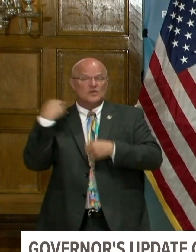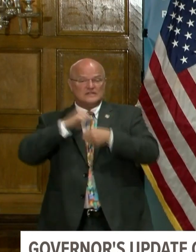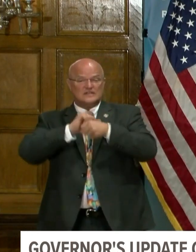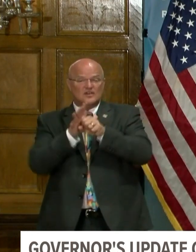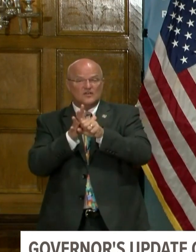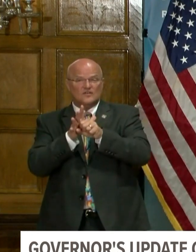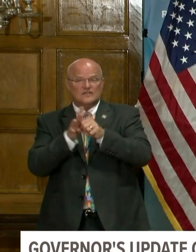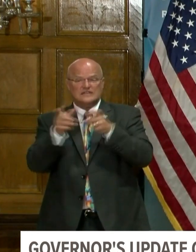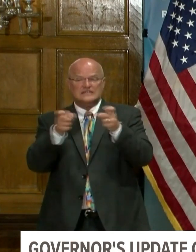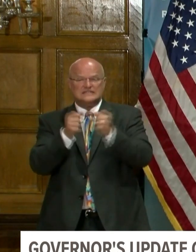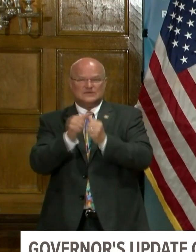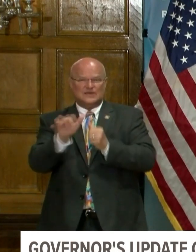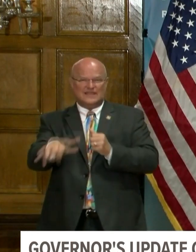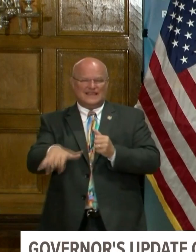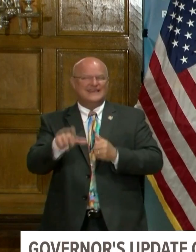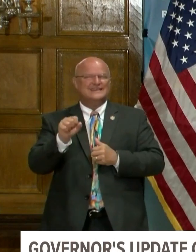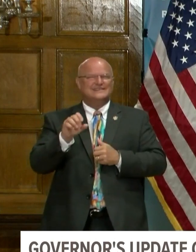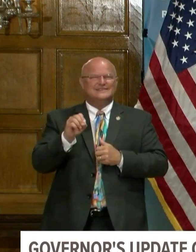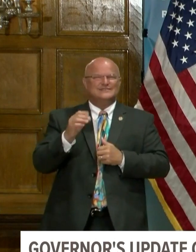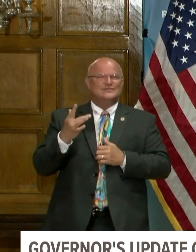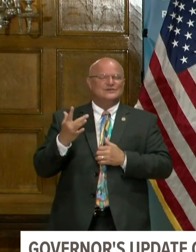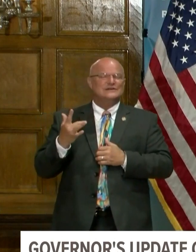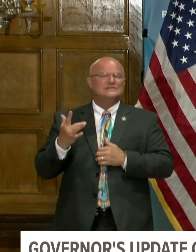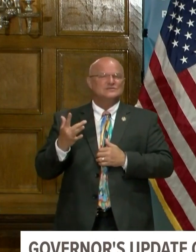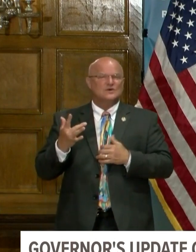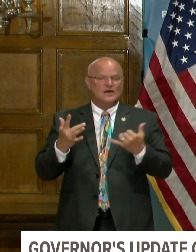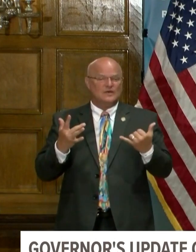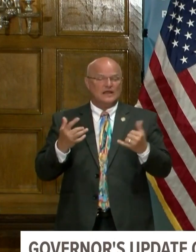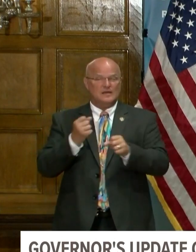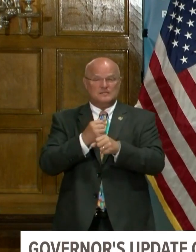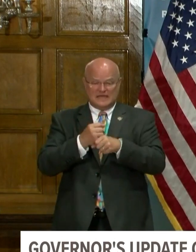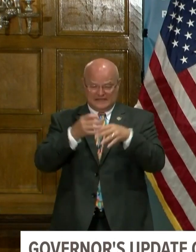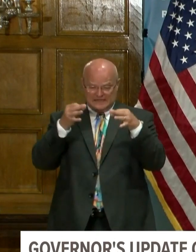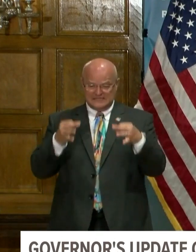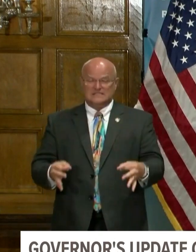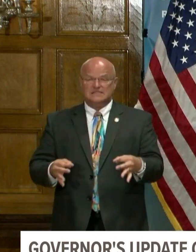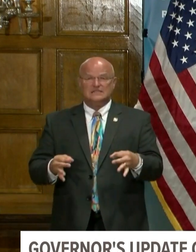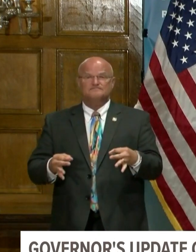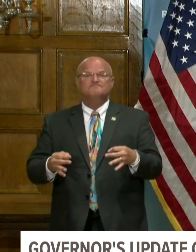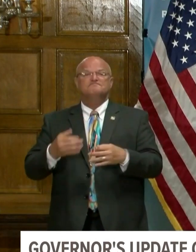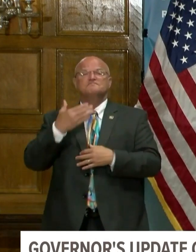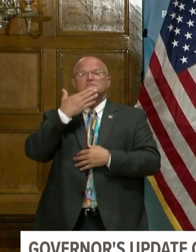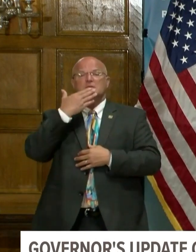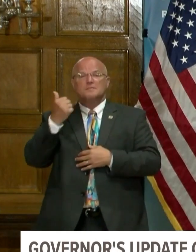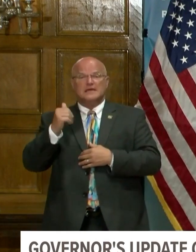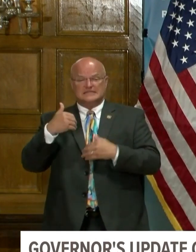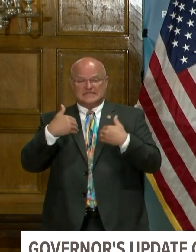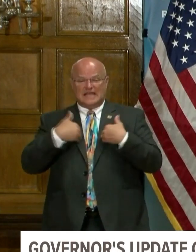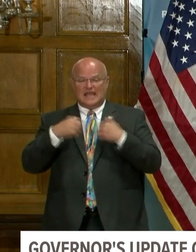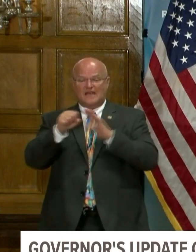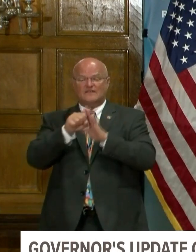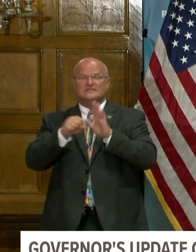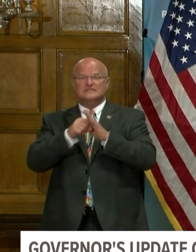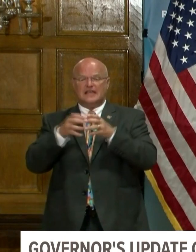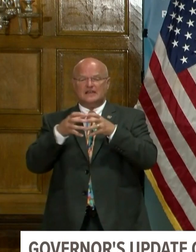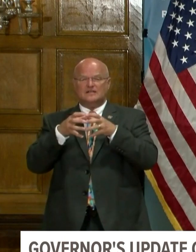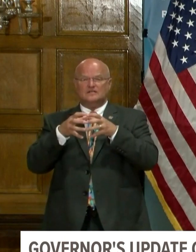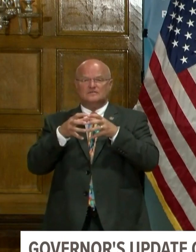that you have to deal with. And so that's why we made the decision that it's best to have our state move